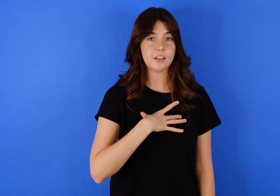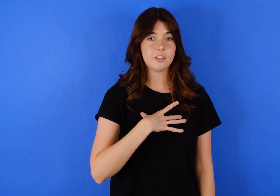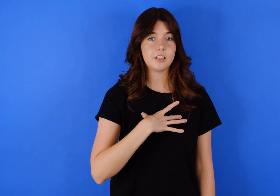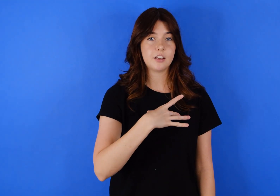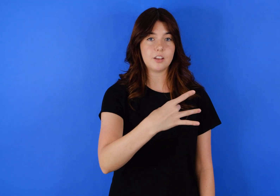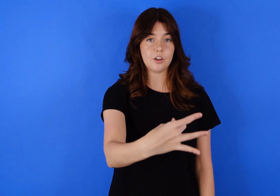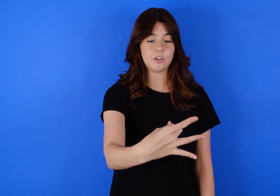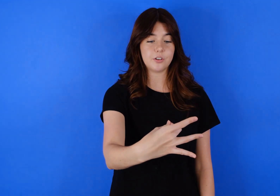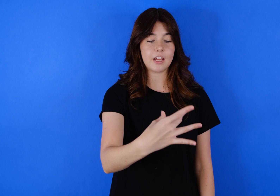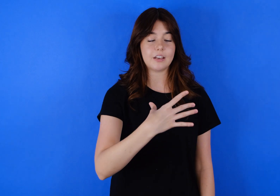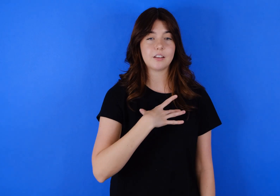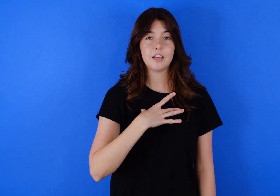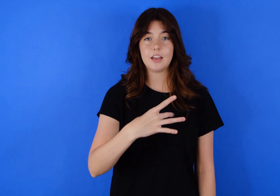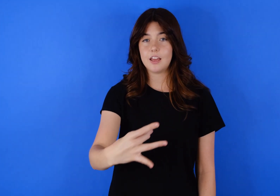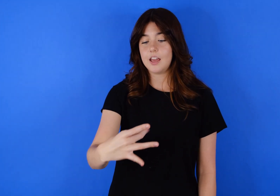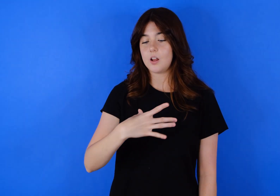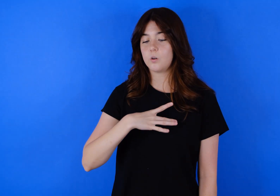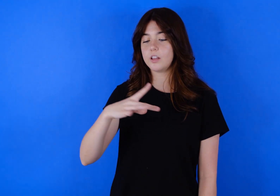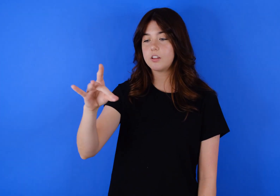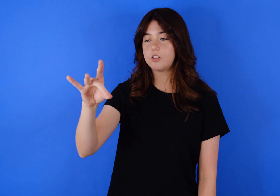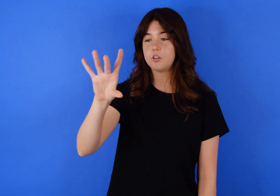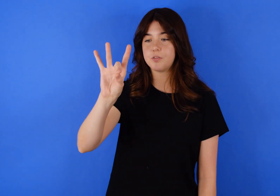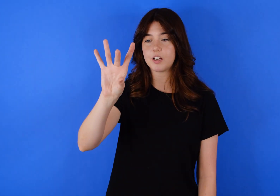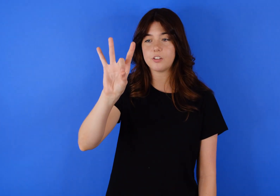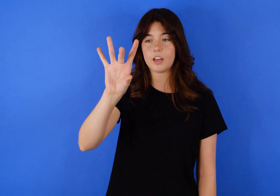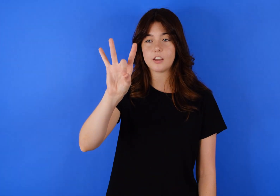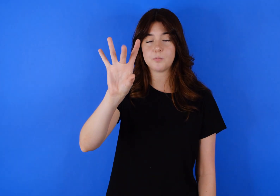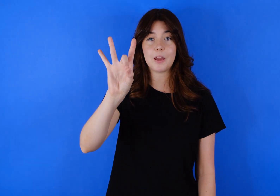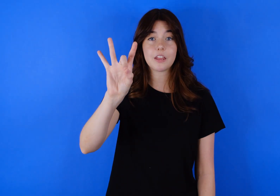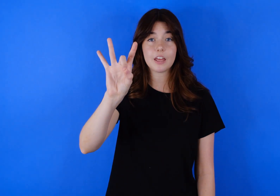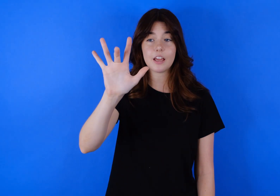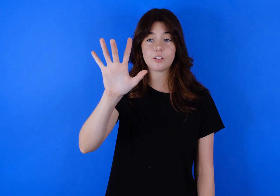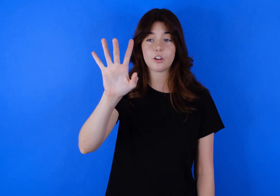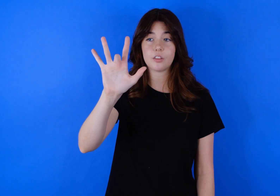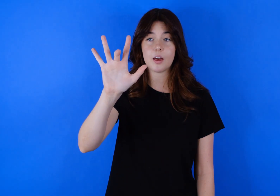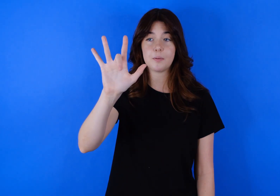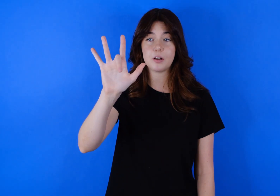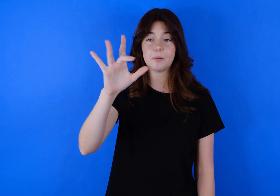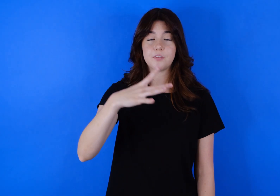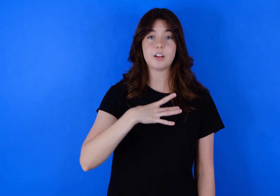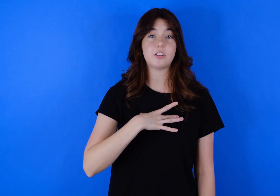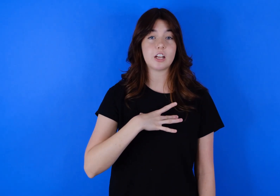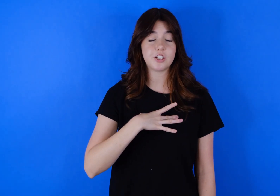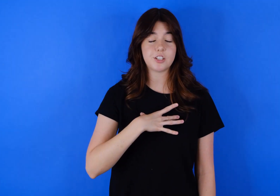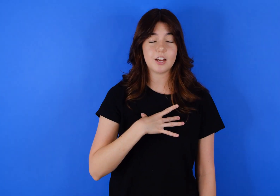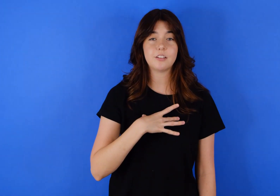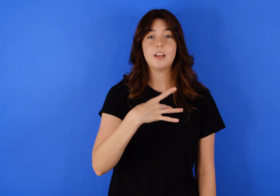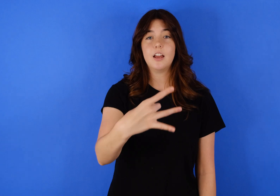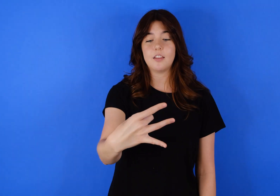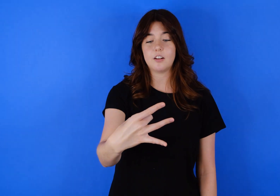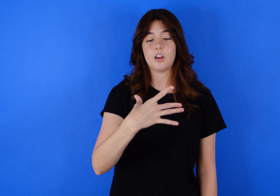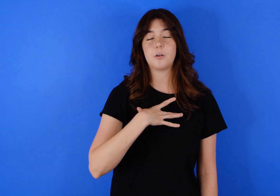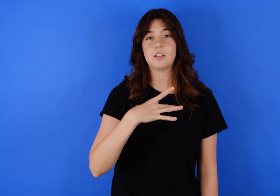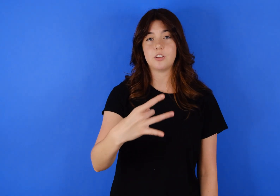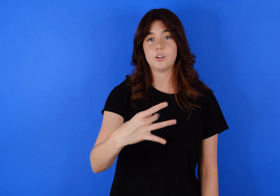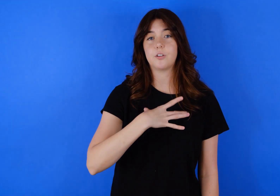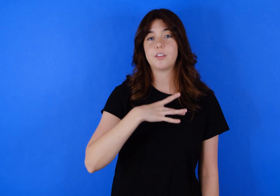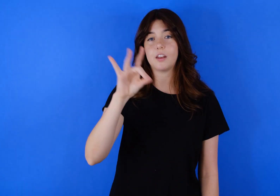chest, and you go into an 8. And only the two fingers that make the 8, so your thumb and your middle finger, touch your chest, and then go into the number